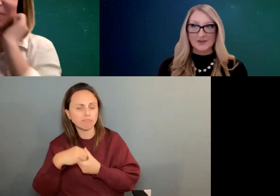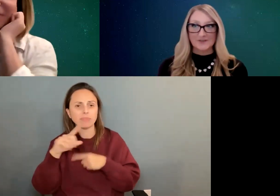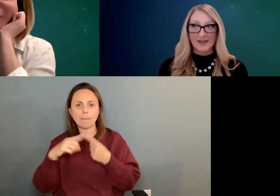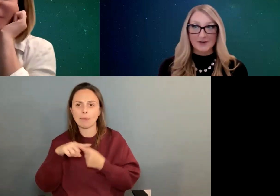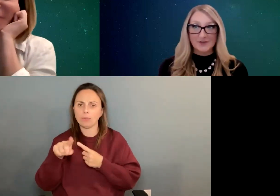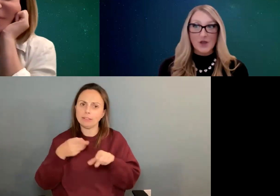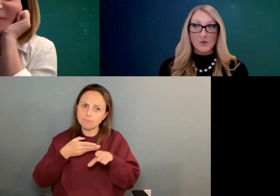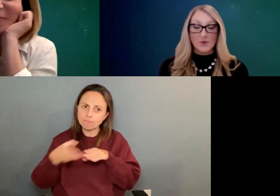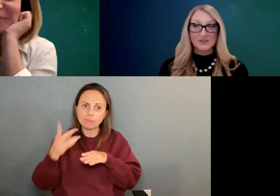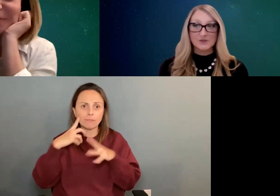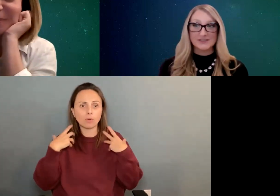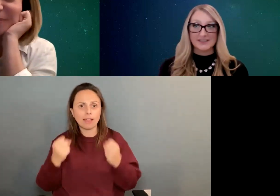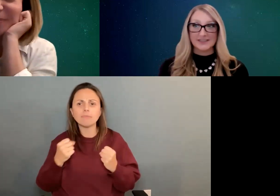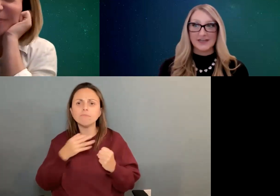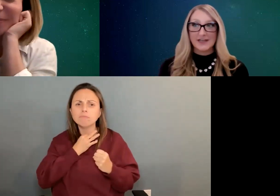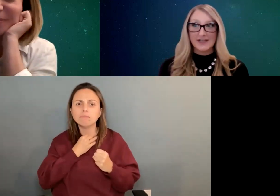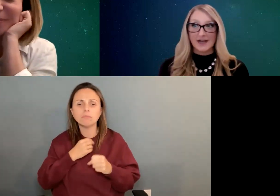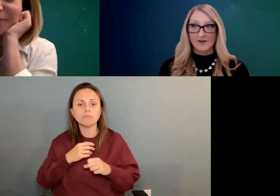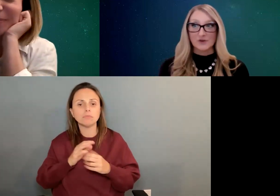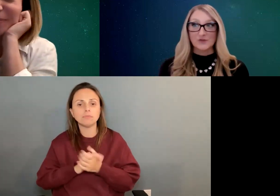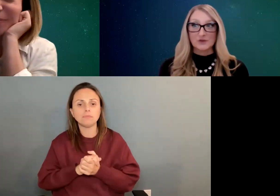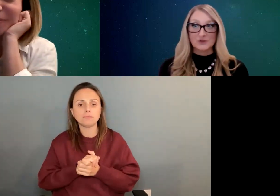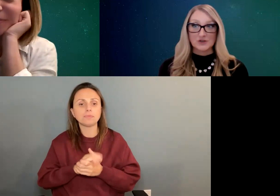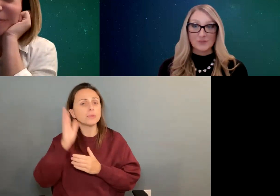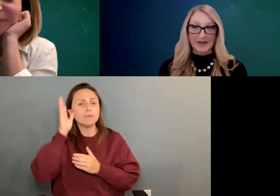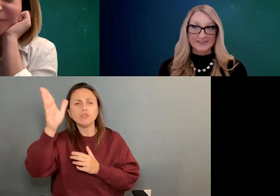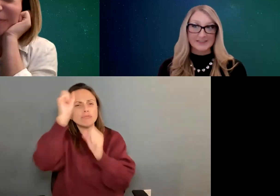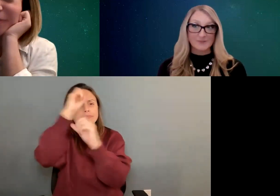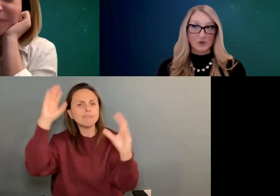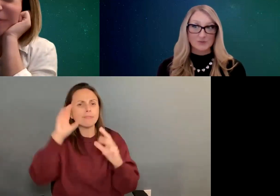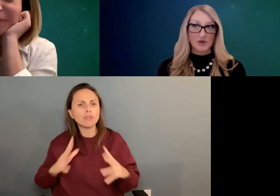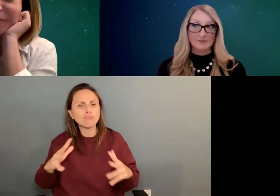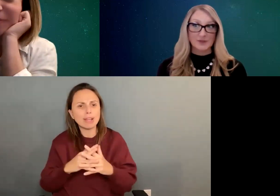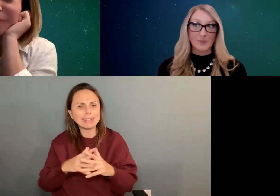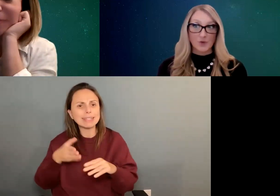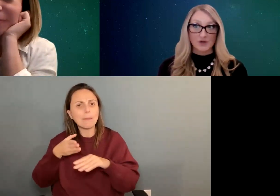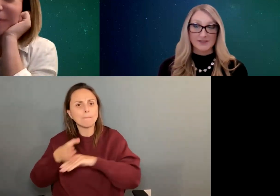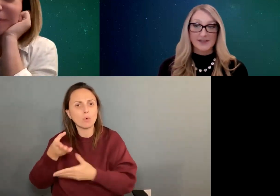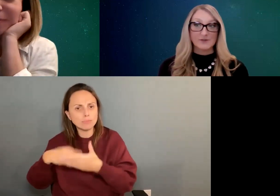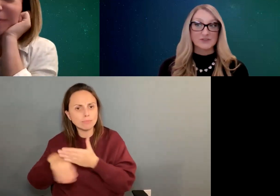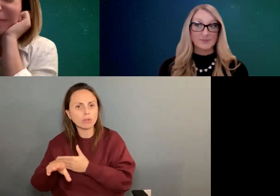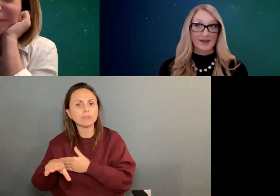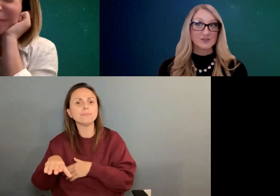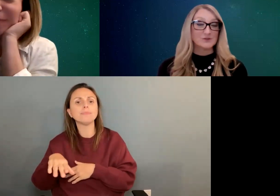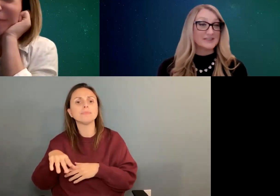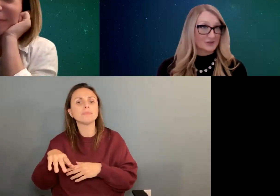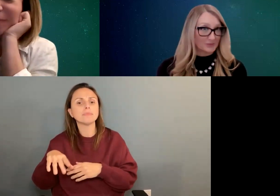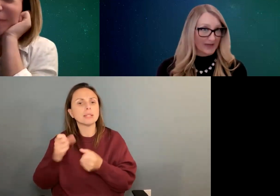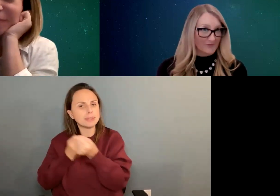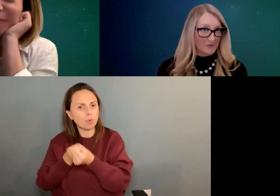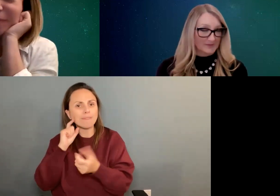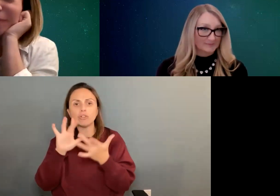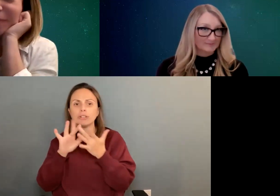this area of health. What do you see for the future of pregnancy and postpartum support in respect to